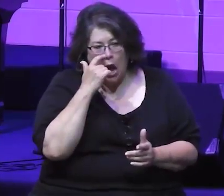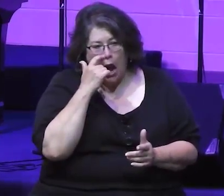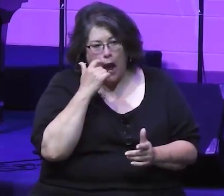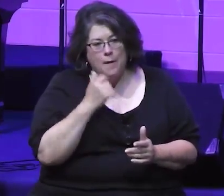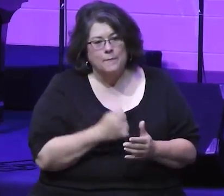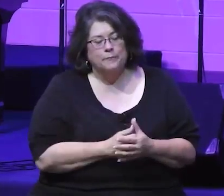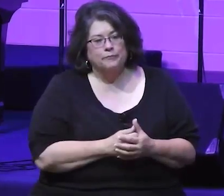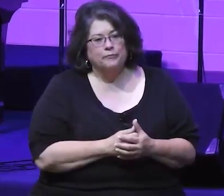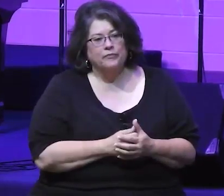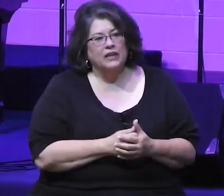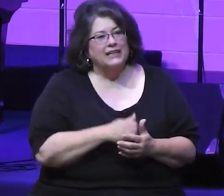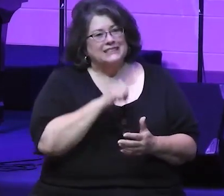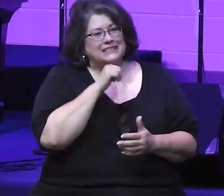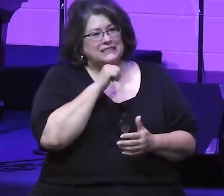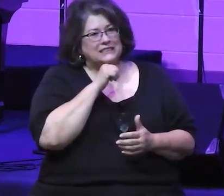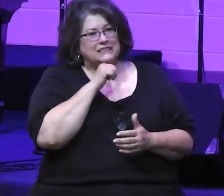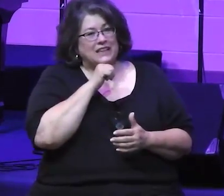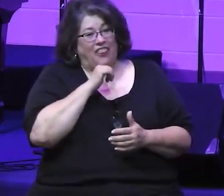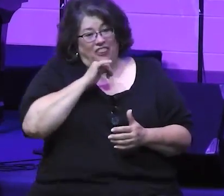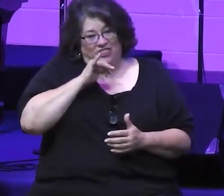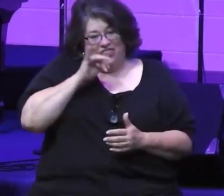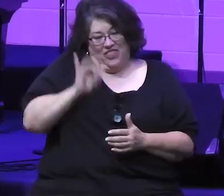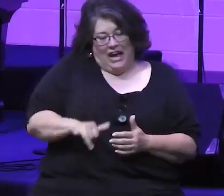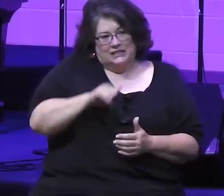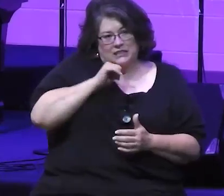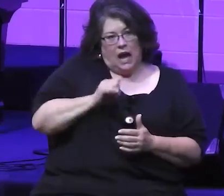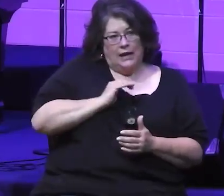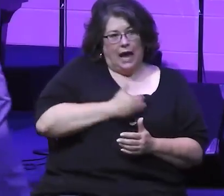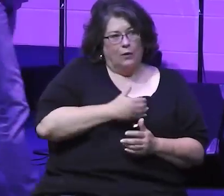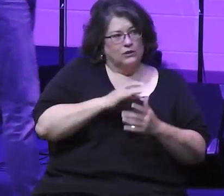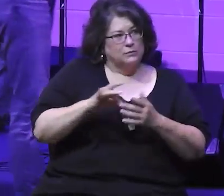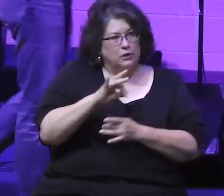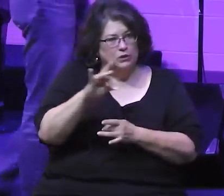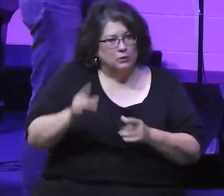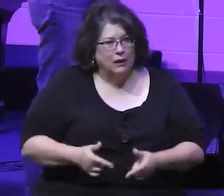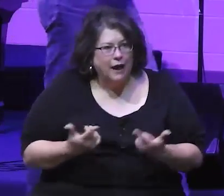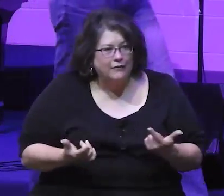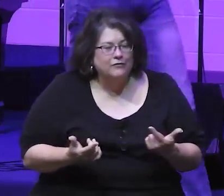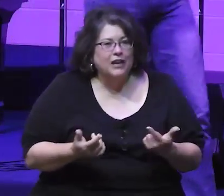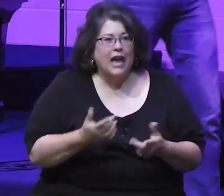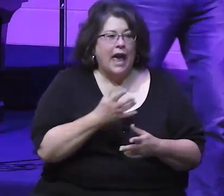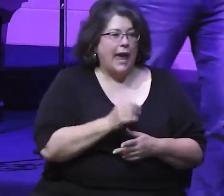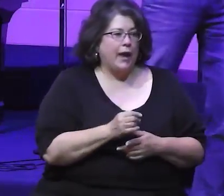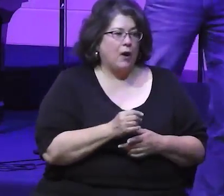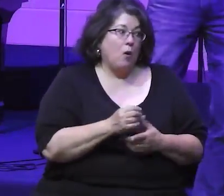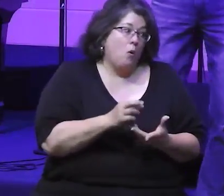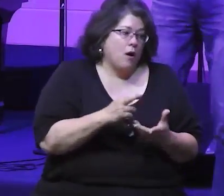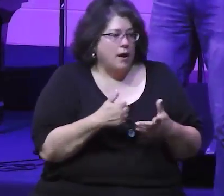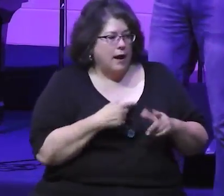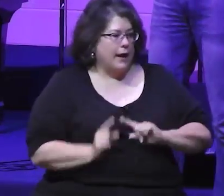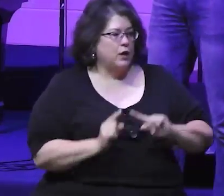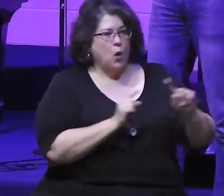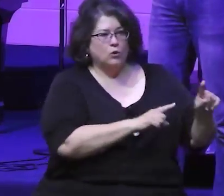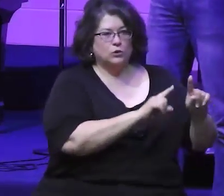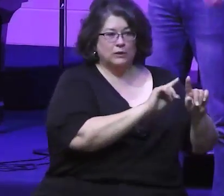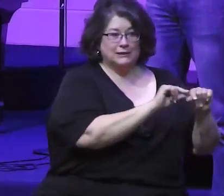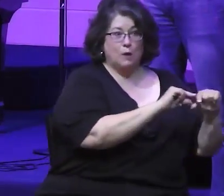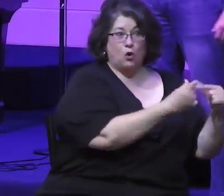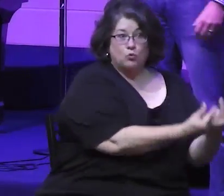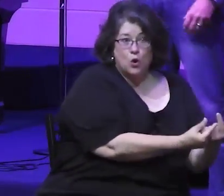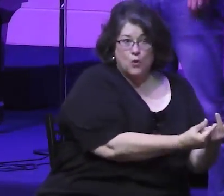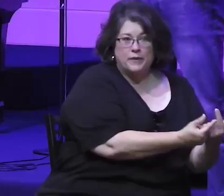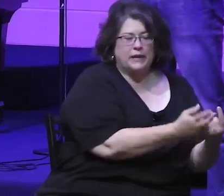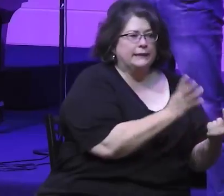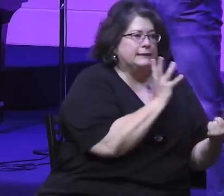do, okay? It's not that that is our spiritual life. Or when I go to my small group and I invest in one place that there's some aspect of my spiritual life, I can't go point